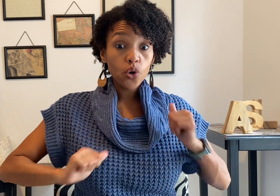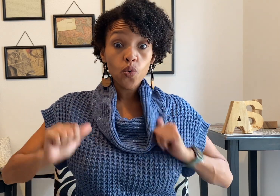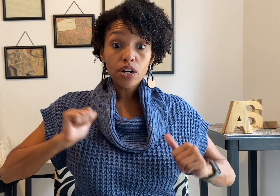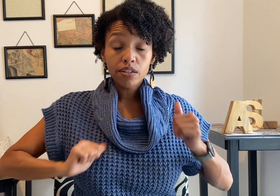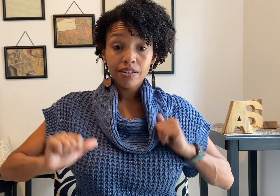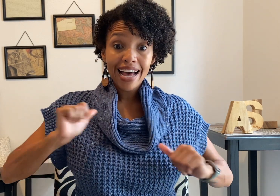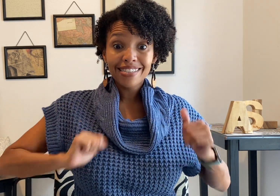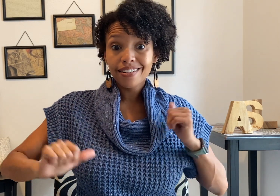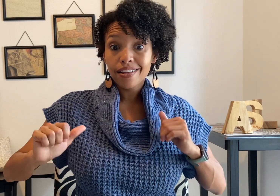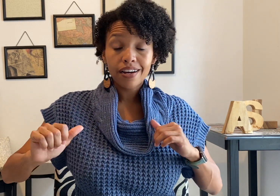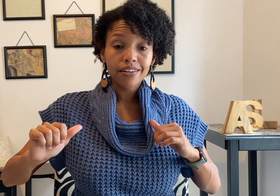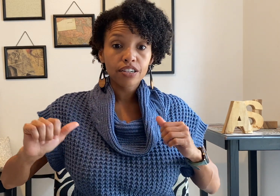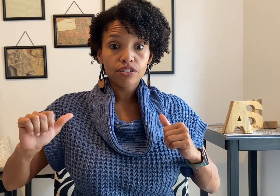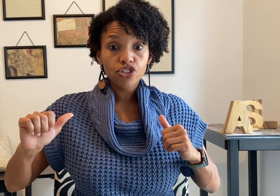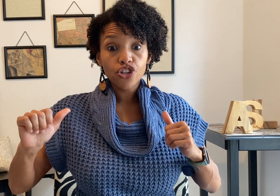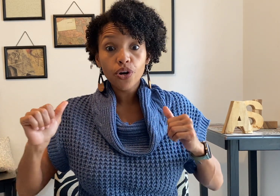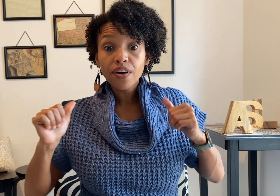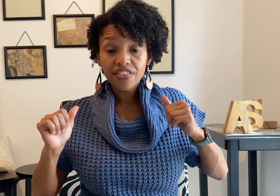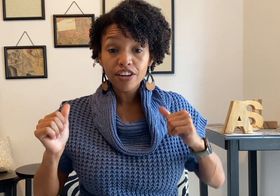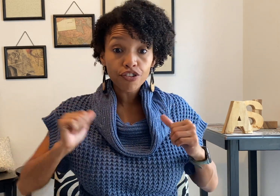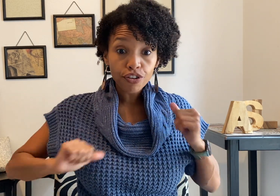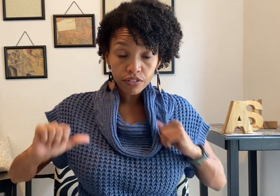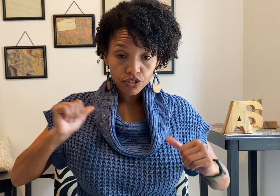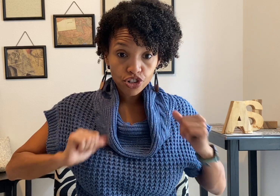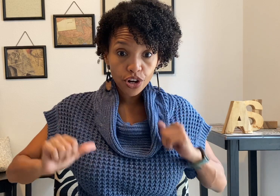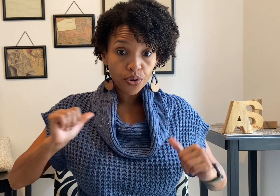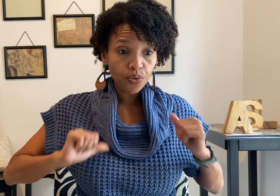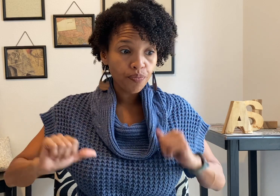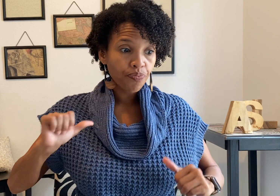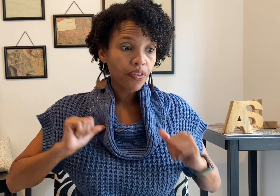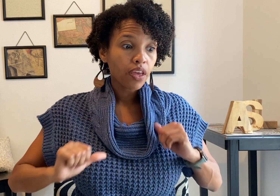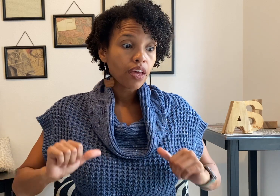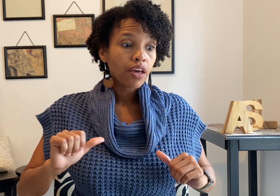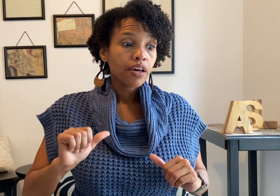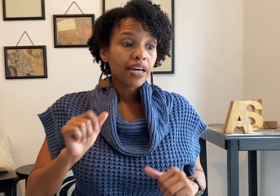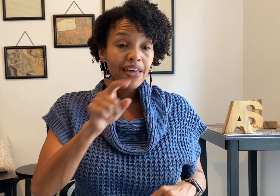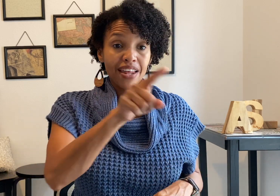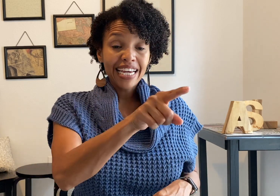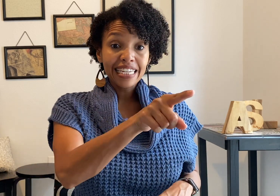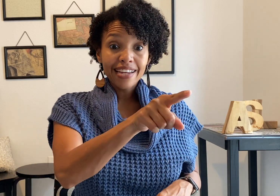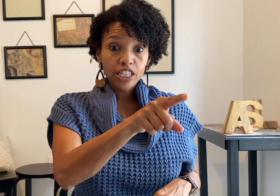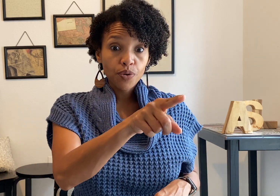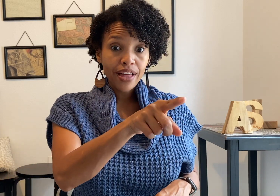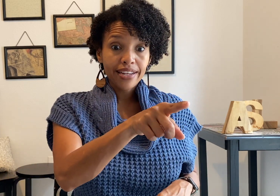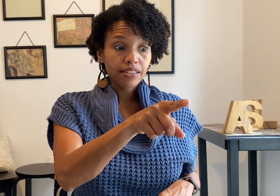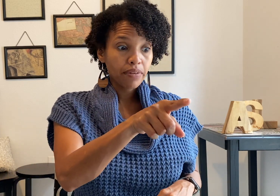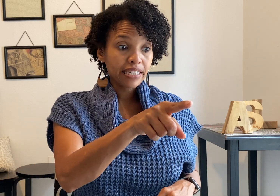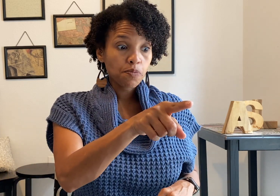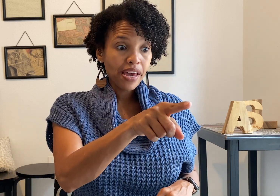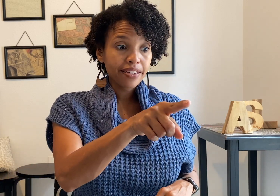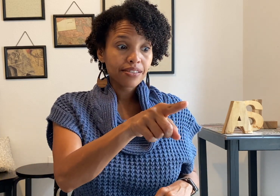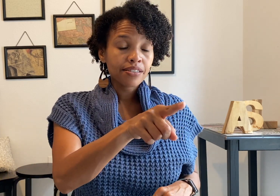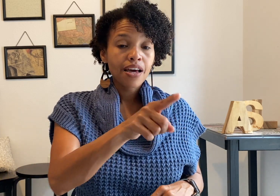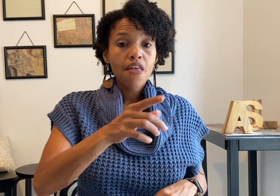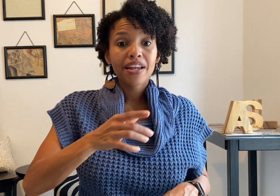show, as in a show, a theater show, and then I index where that is in my space, and then I